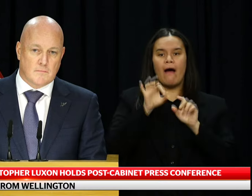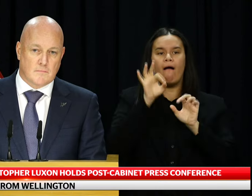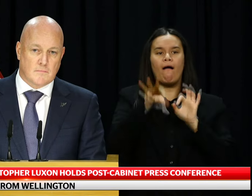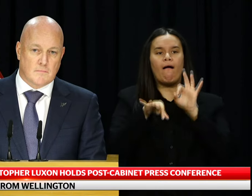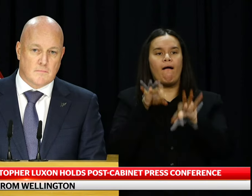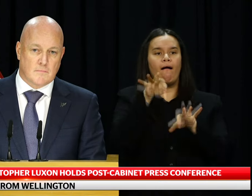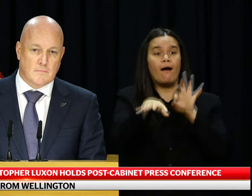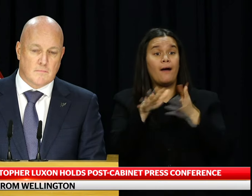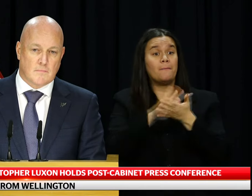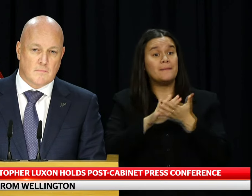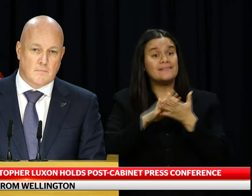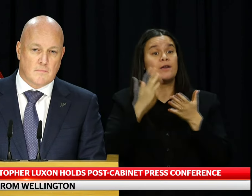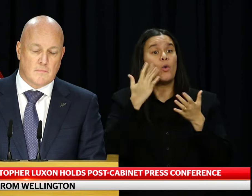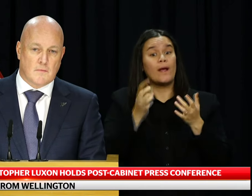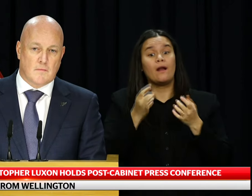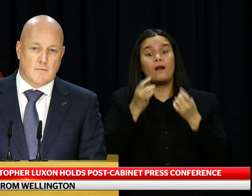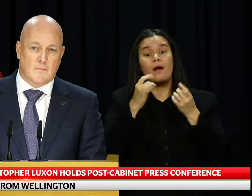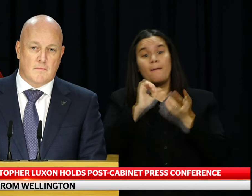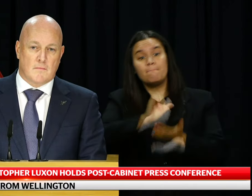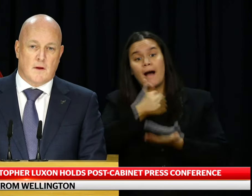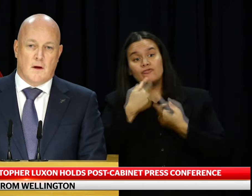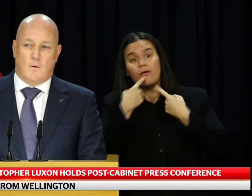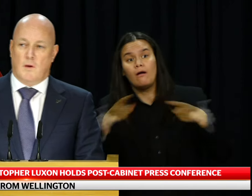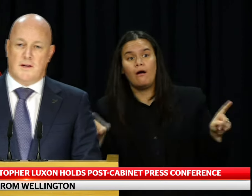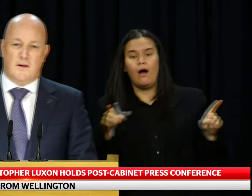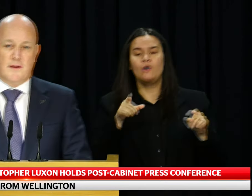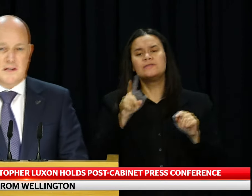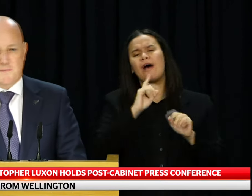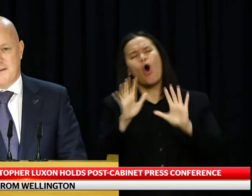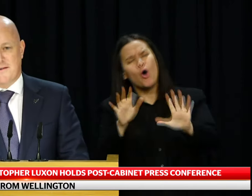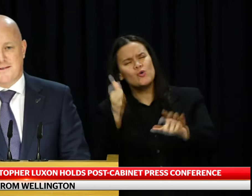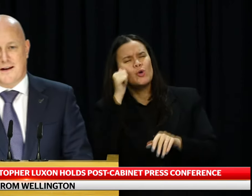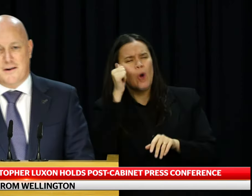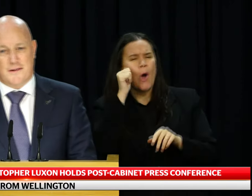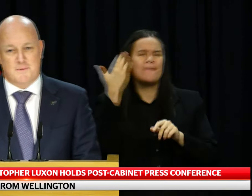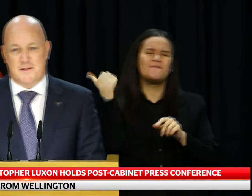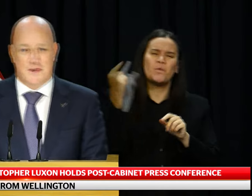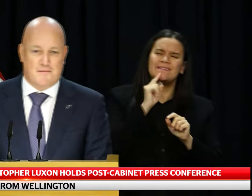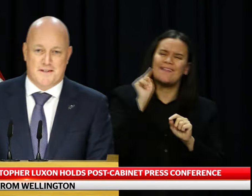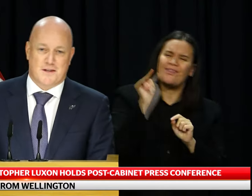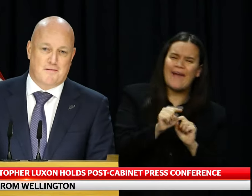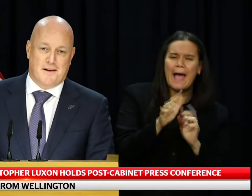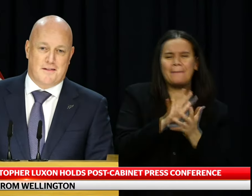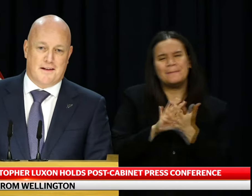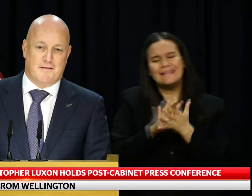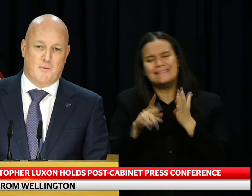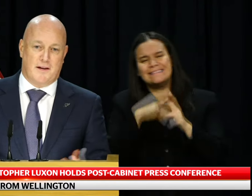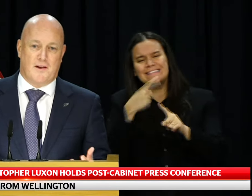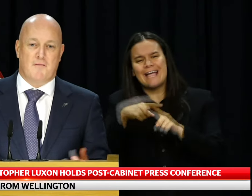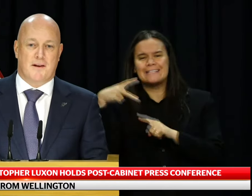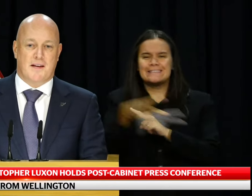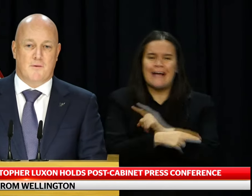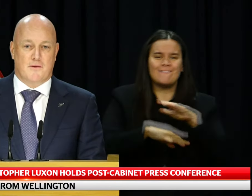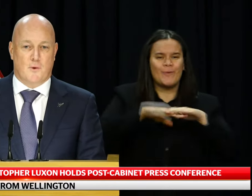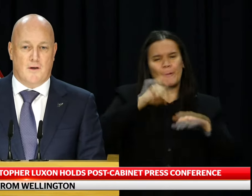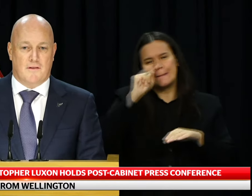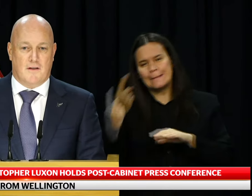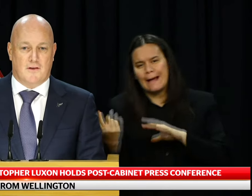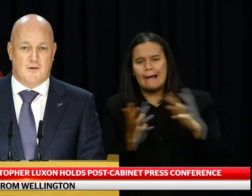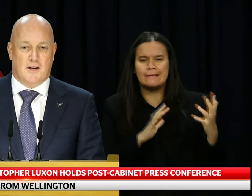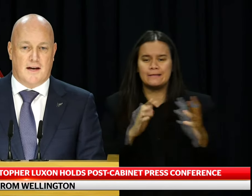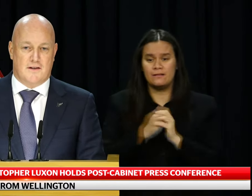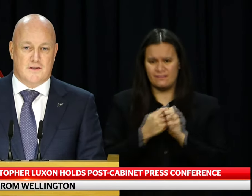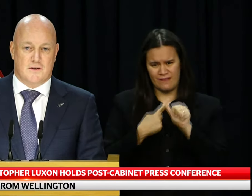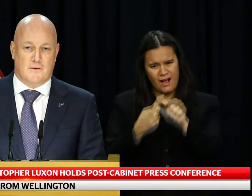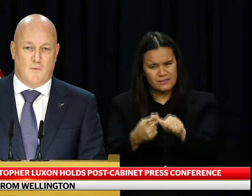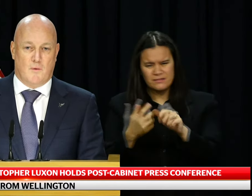is what we wanted to do, however, we can't. So what's actually going on? Well, I don't think it's been softly. I think every week that I've been here with you,